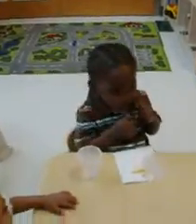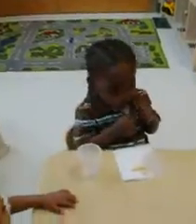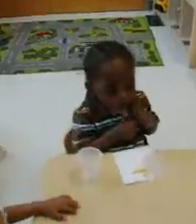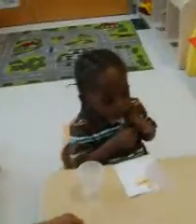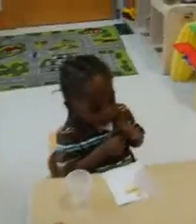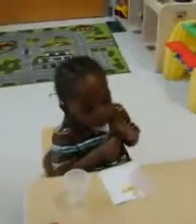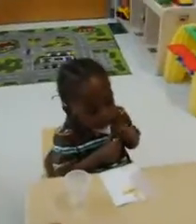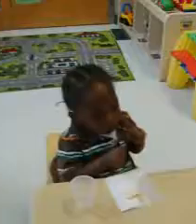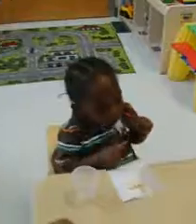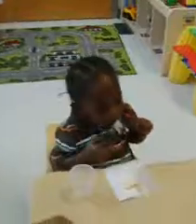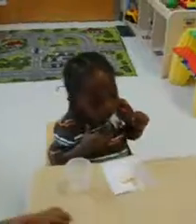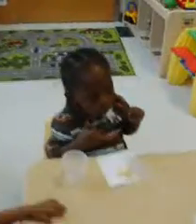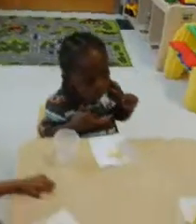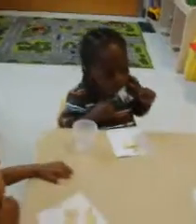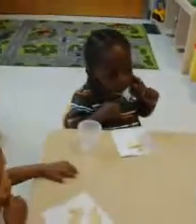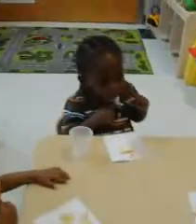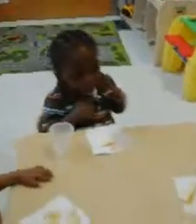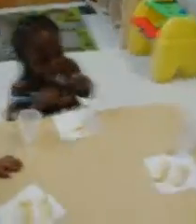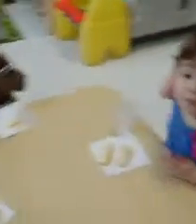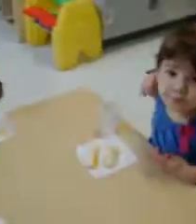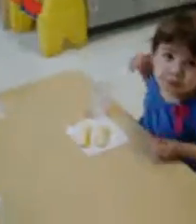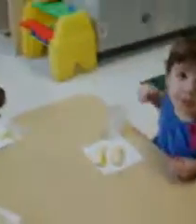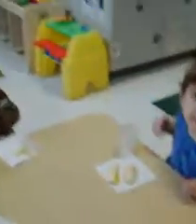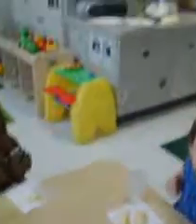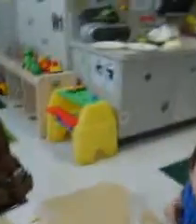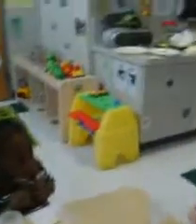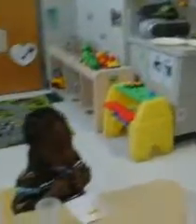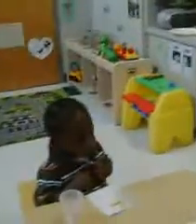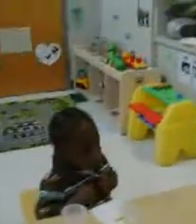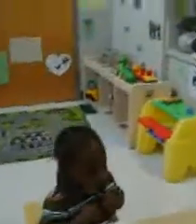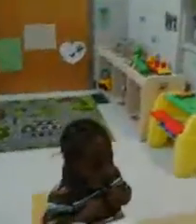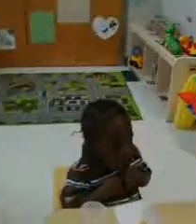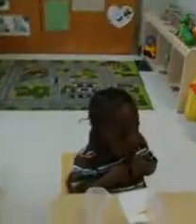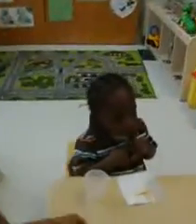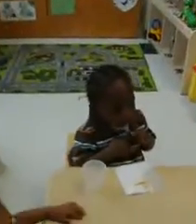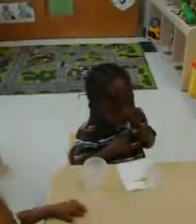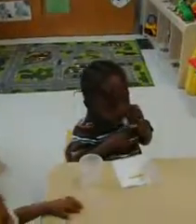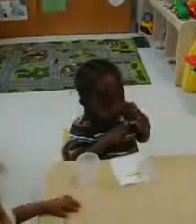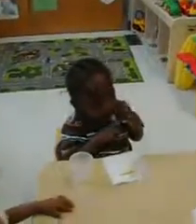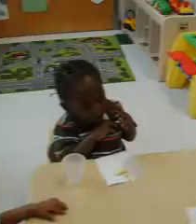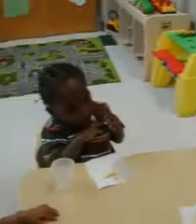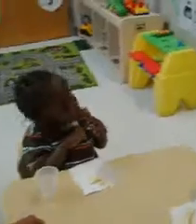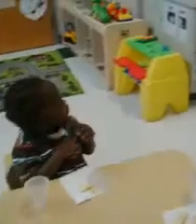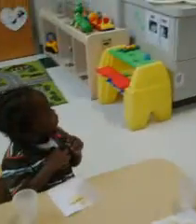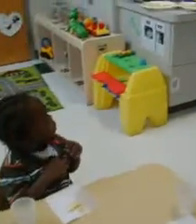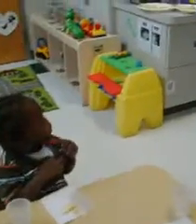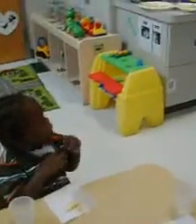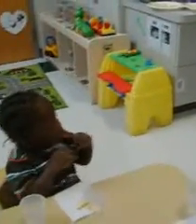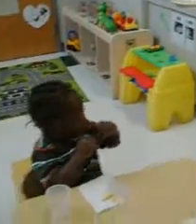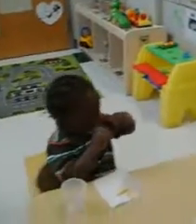thank you so much for showing me. Okay, let's see what, let's get Javon his water first. Can you see what he asked for?